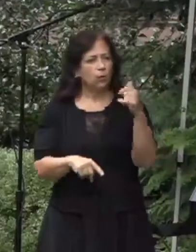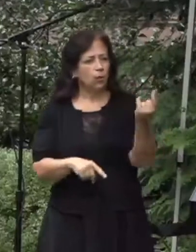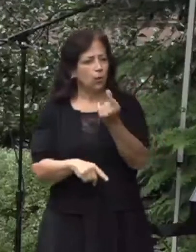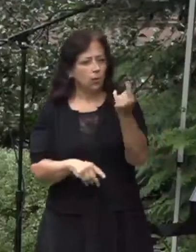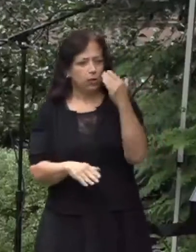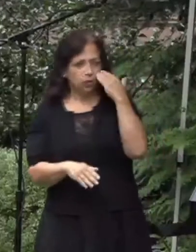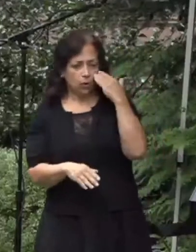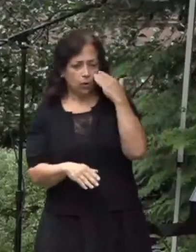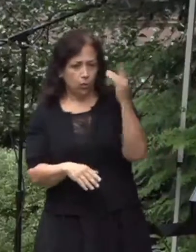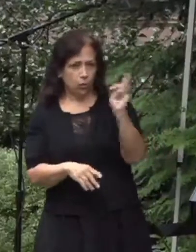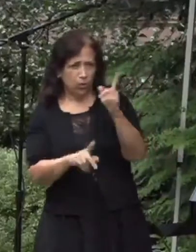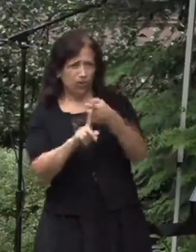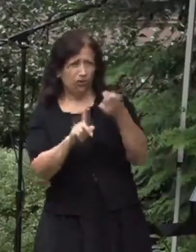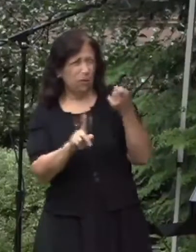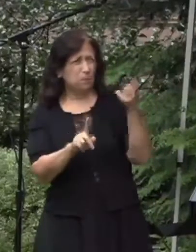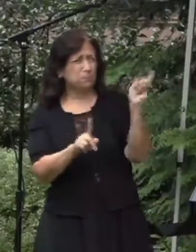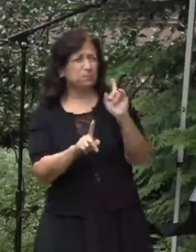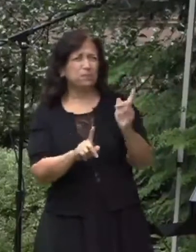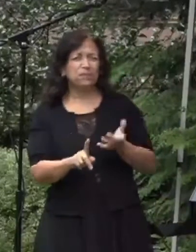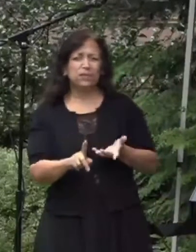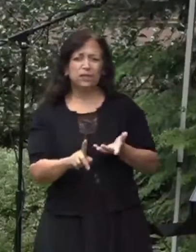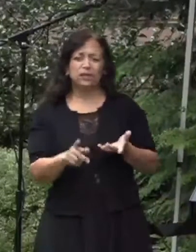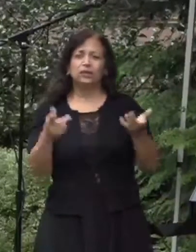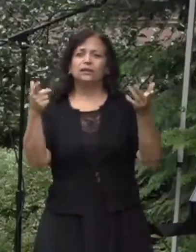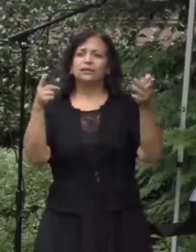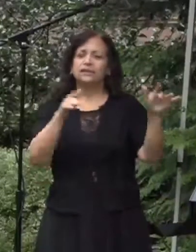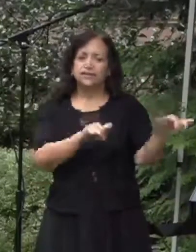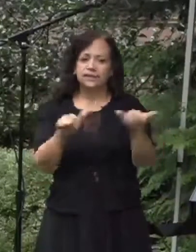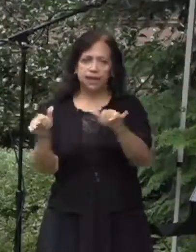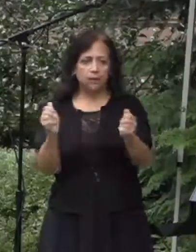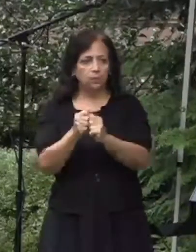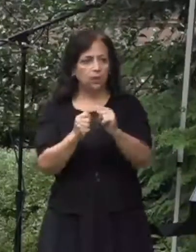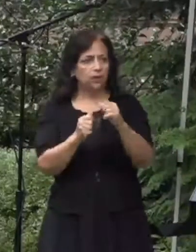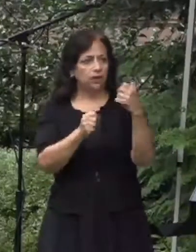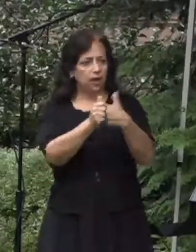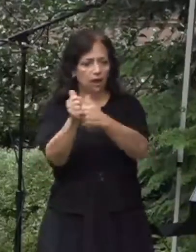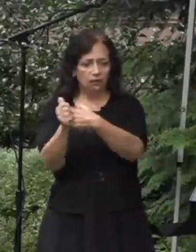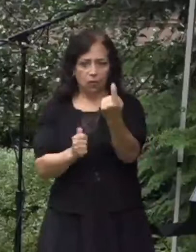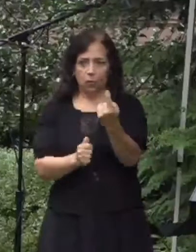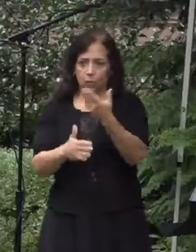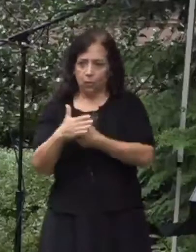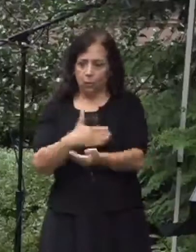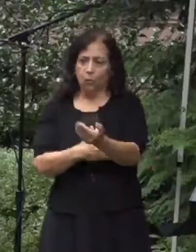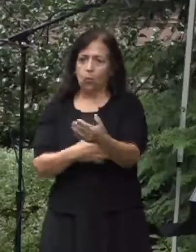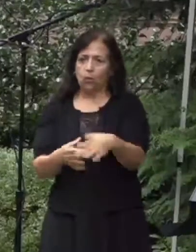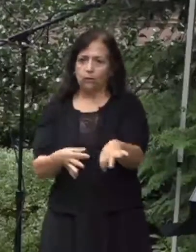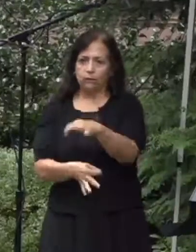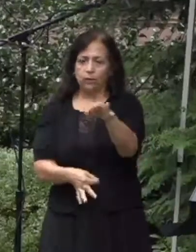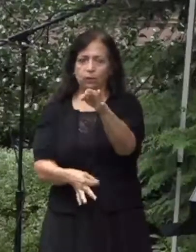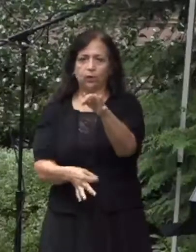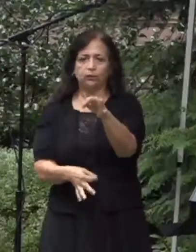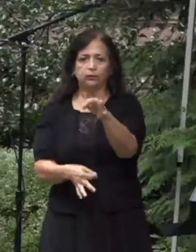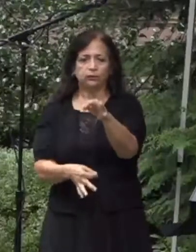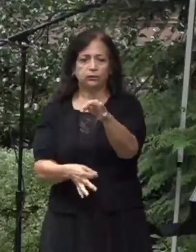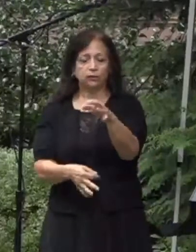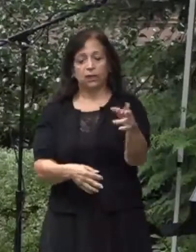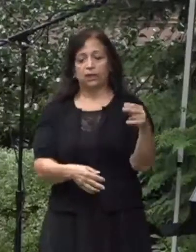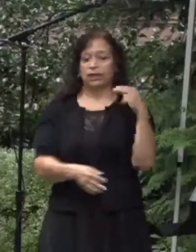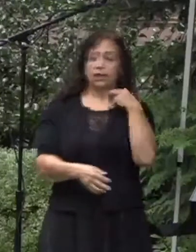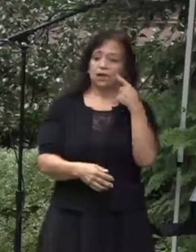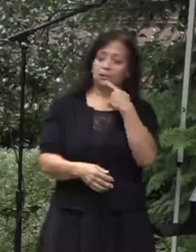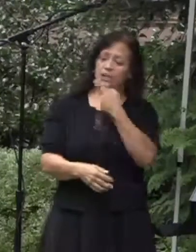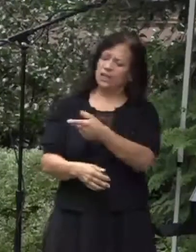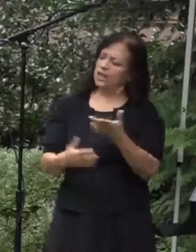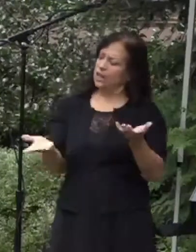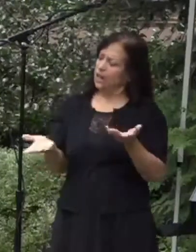know where it is coming from. So it is with everyone who is born of the Spirit." Nicodemus said